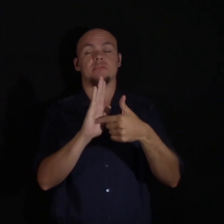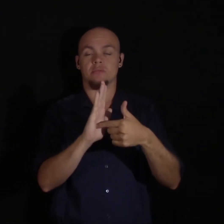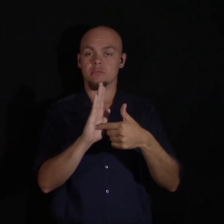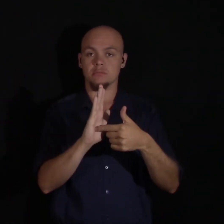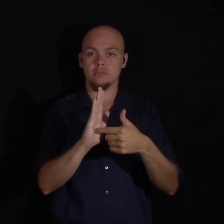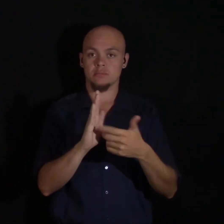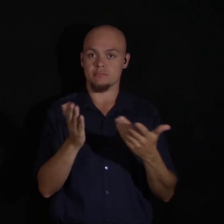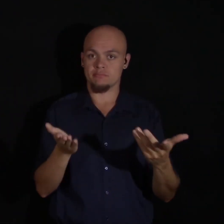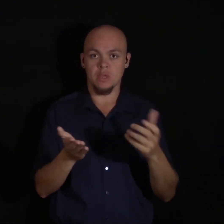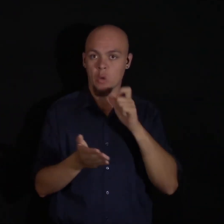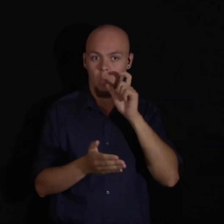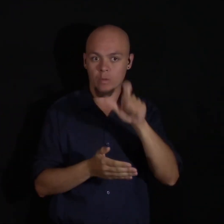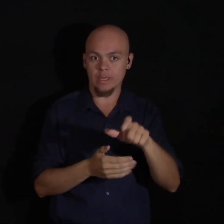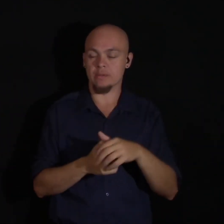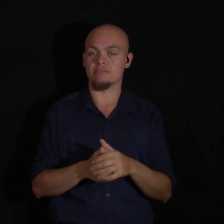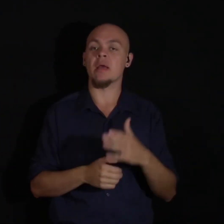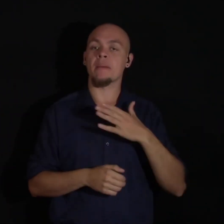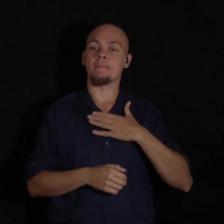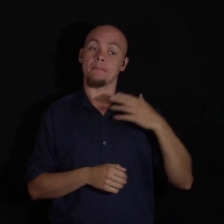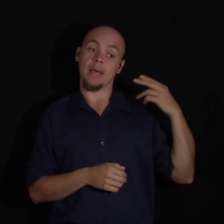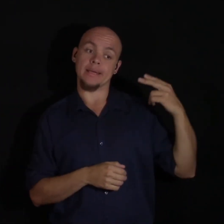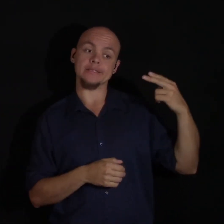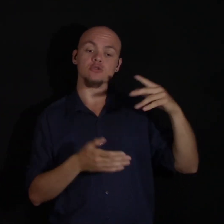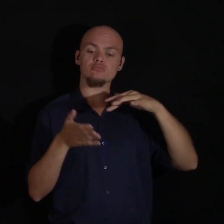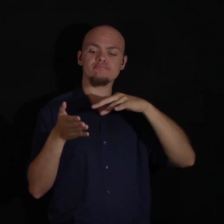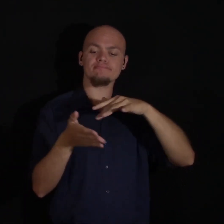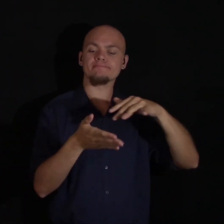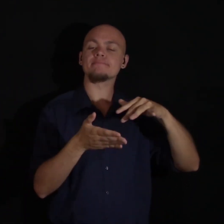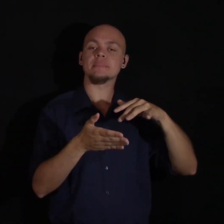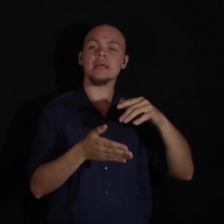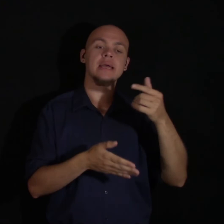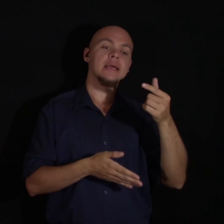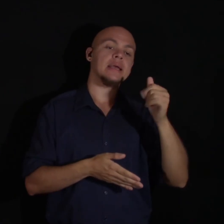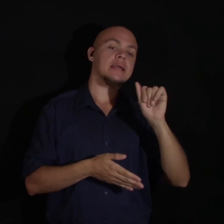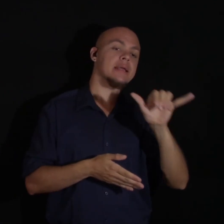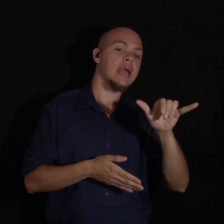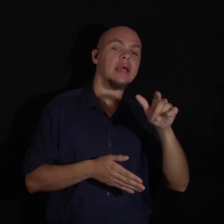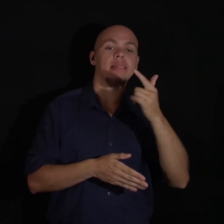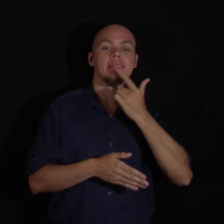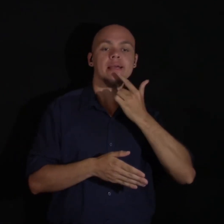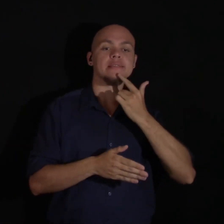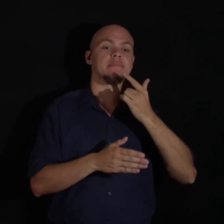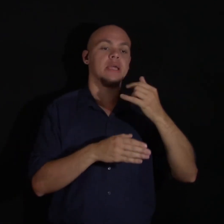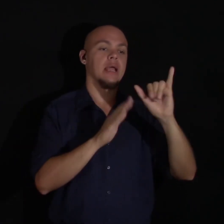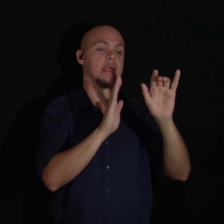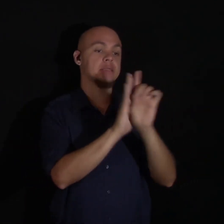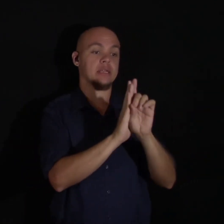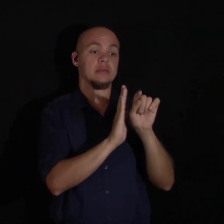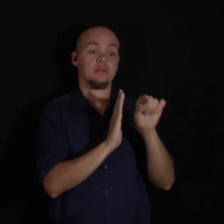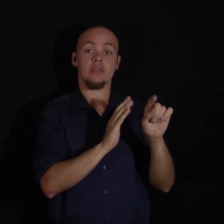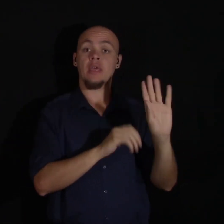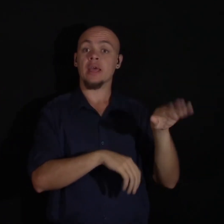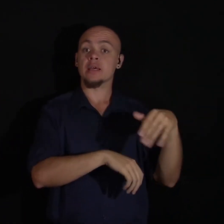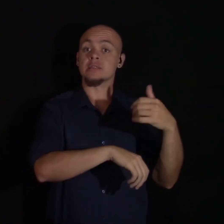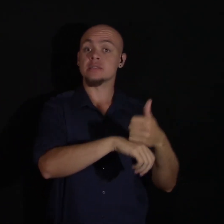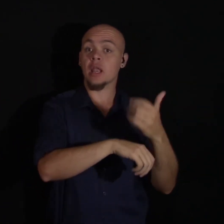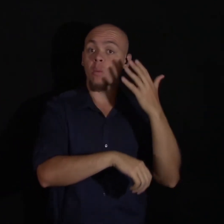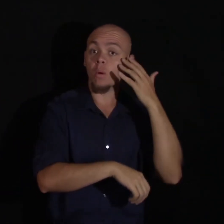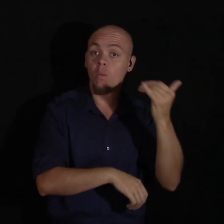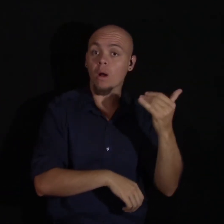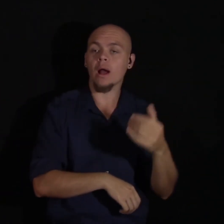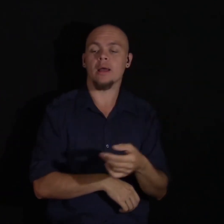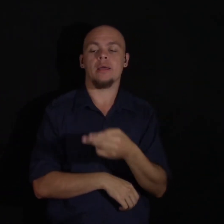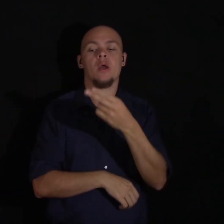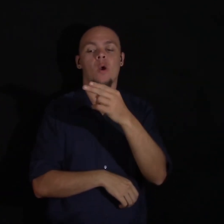study of history, gay and lesbian identities are largely the product of homophobic prejudice